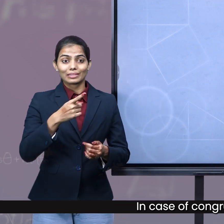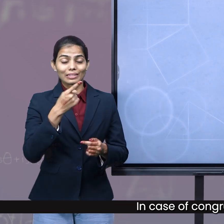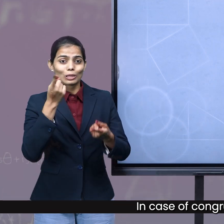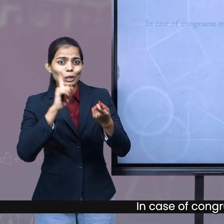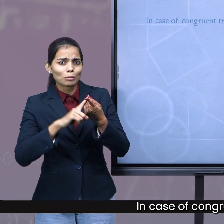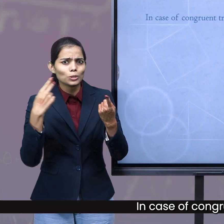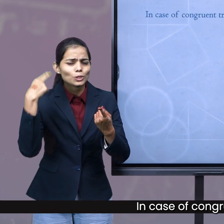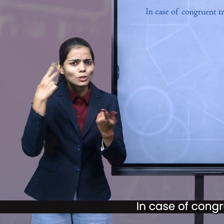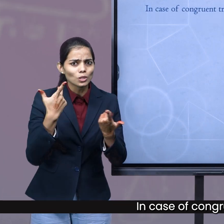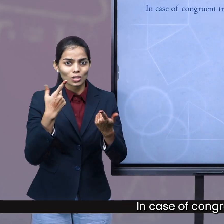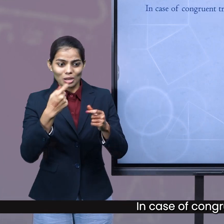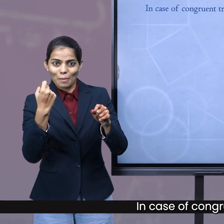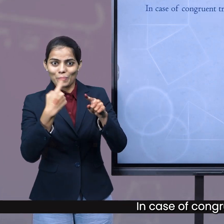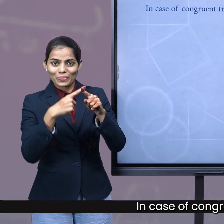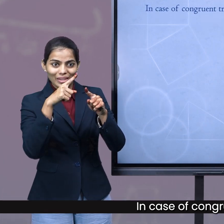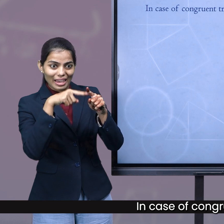In case of congruent triangles,